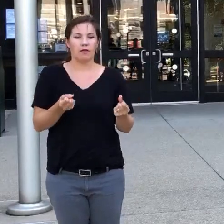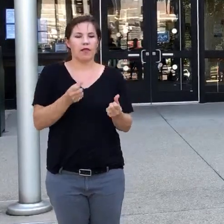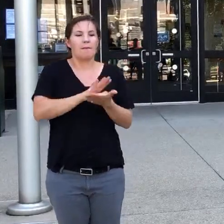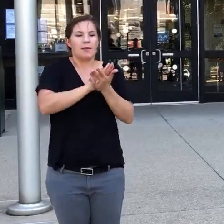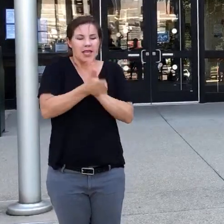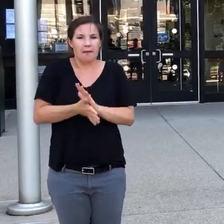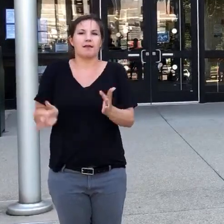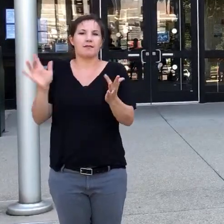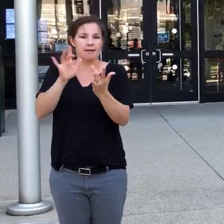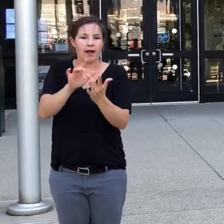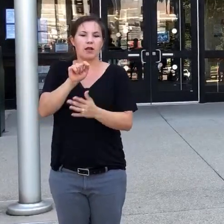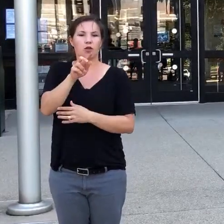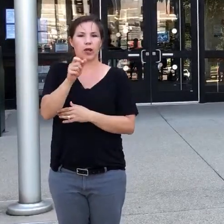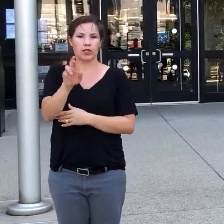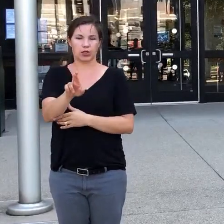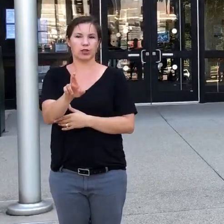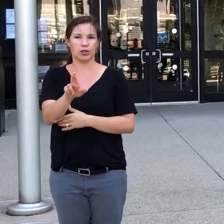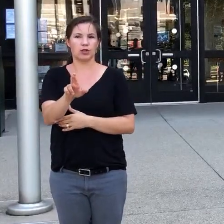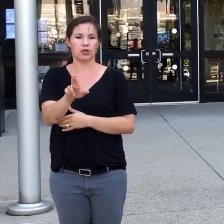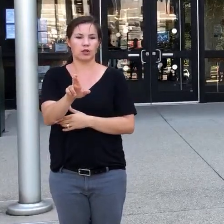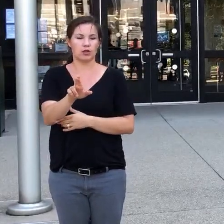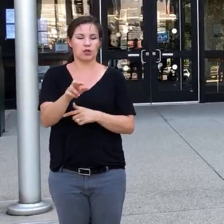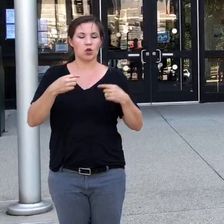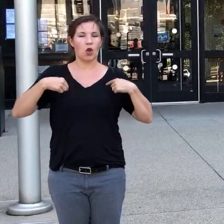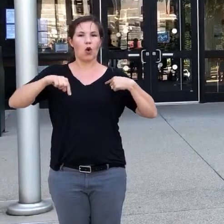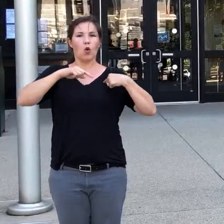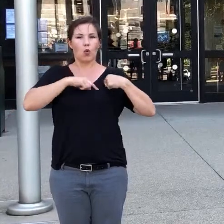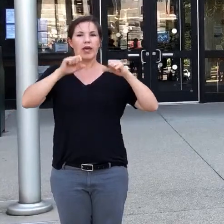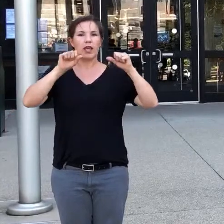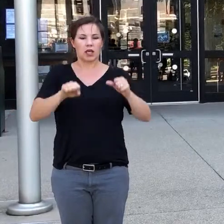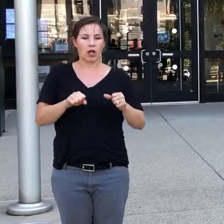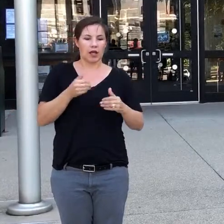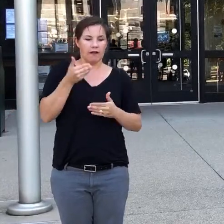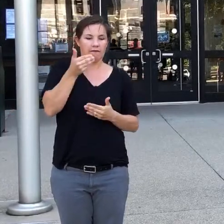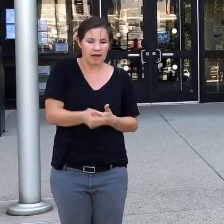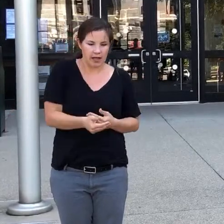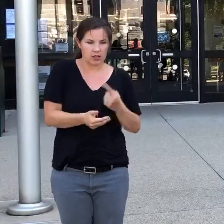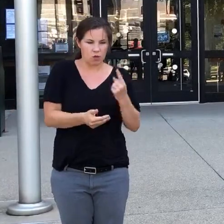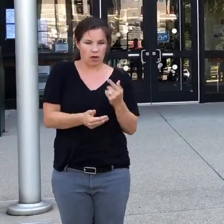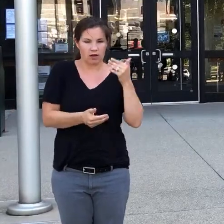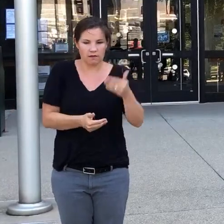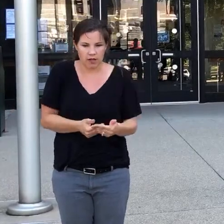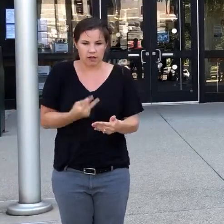be so that we could get into phase 1, 2, 3, and 4.